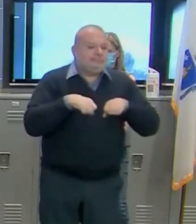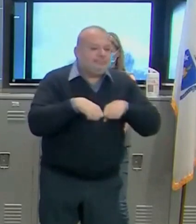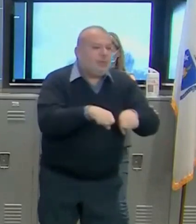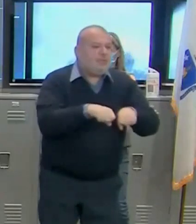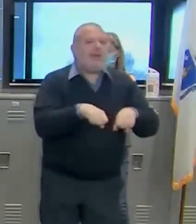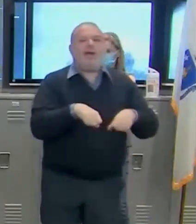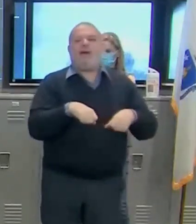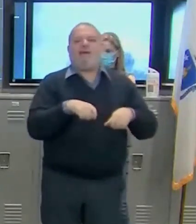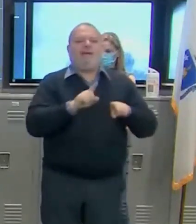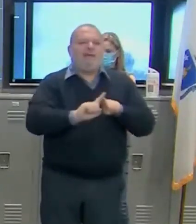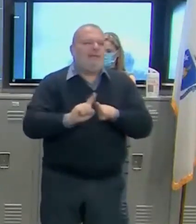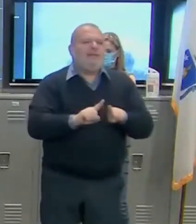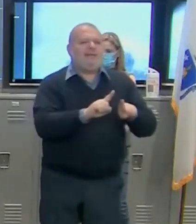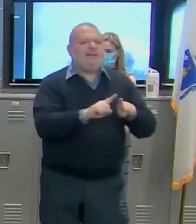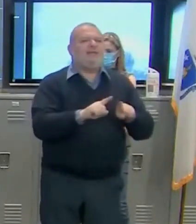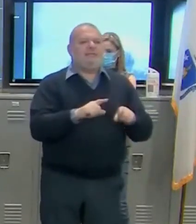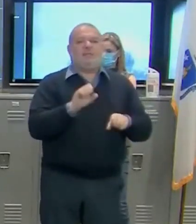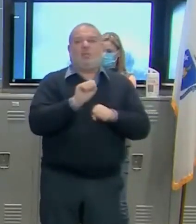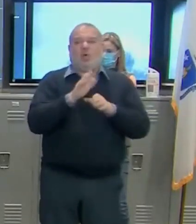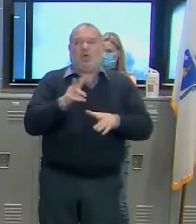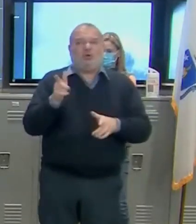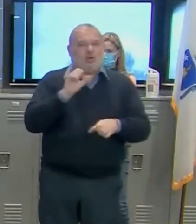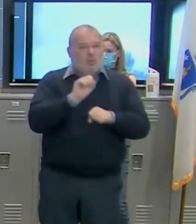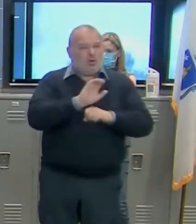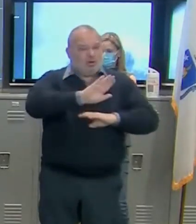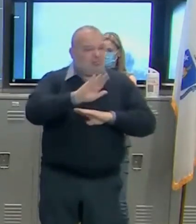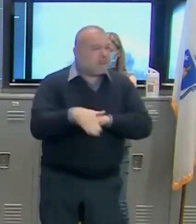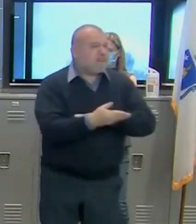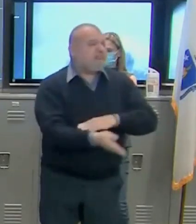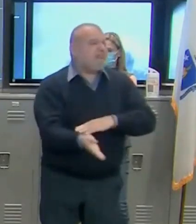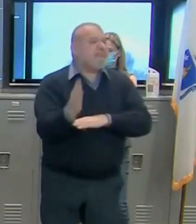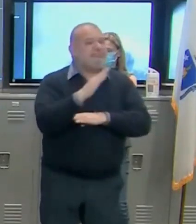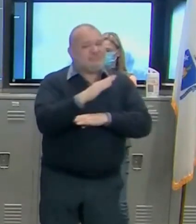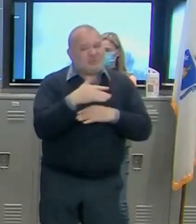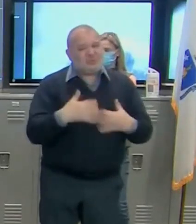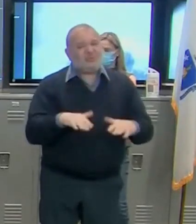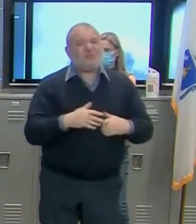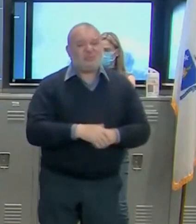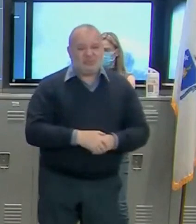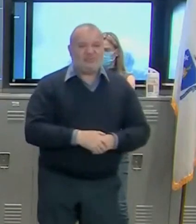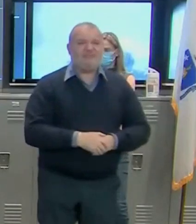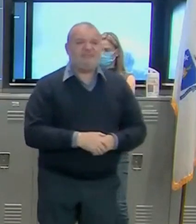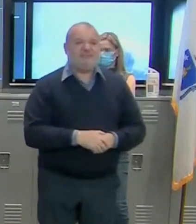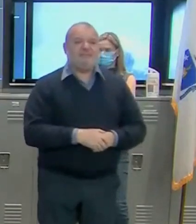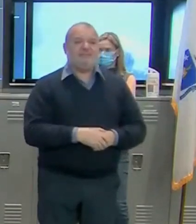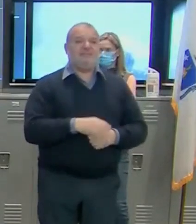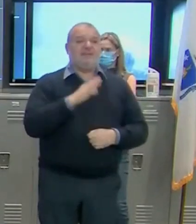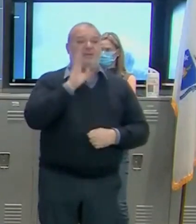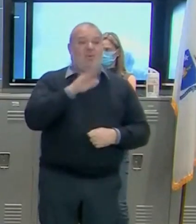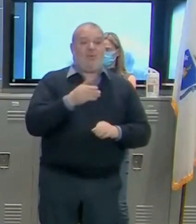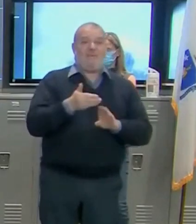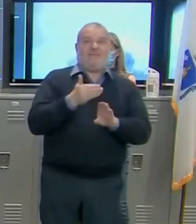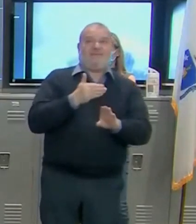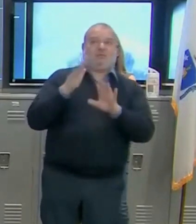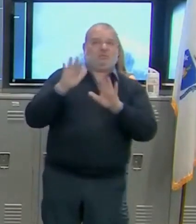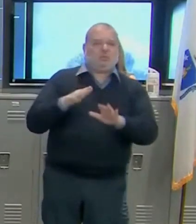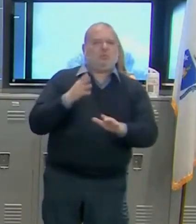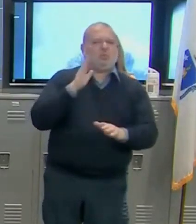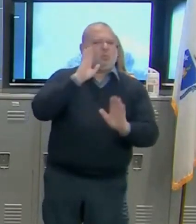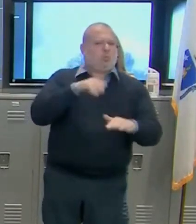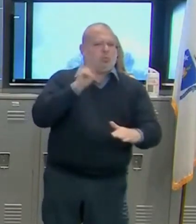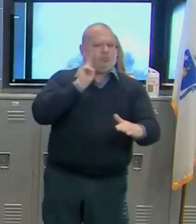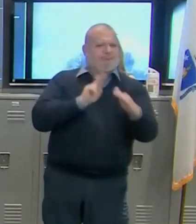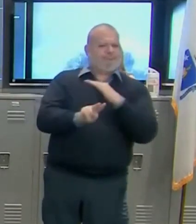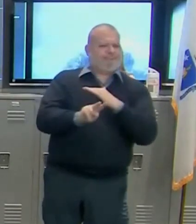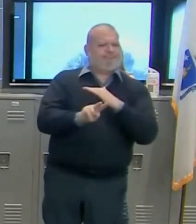time. This storm has hit us in line with expectations and with forecasts. I cannot stress enough how hazardous